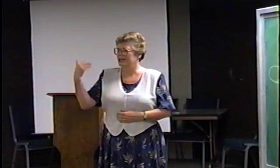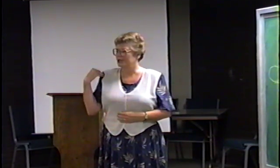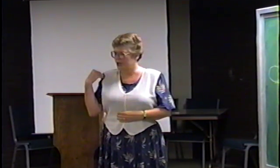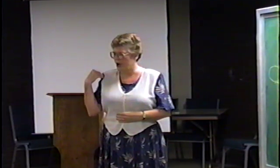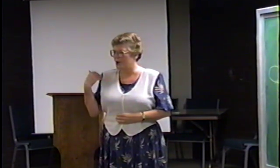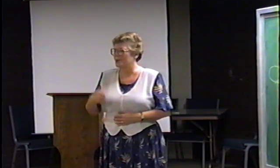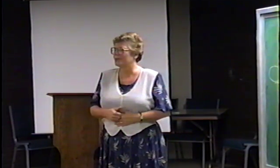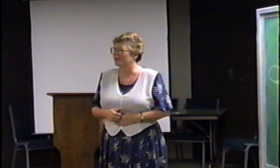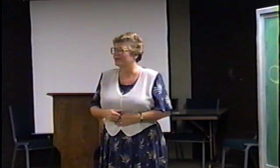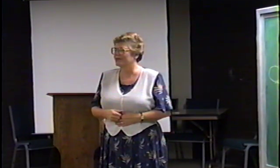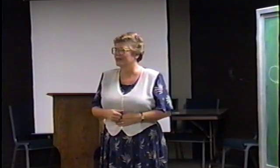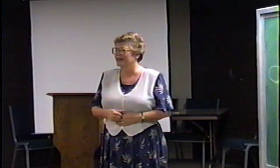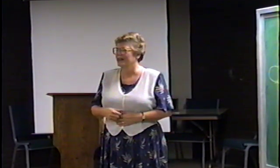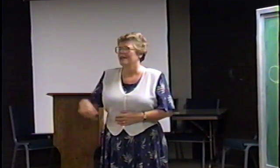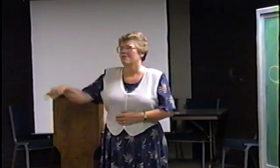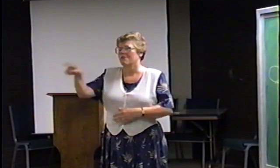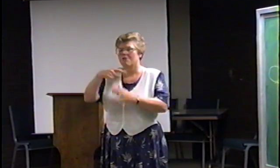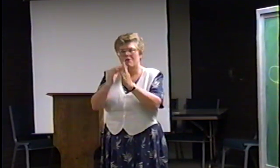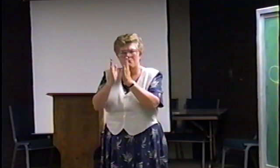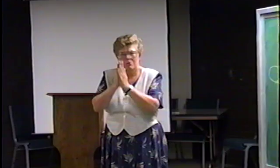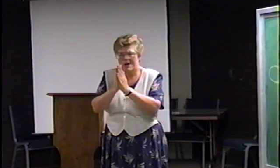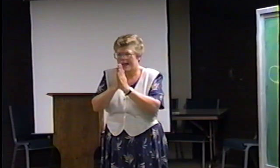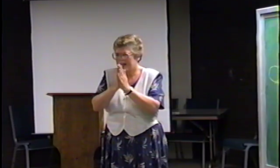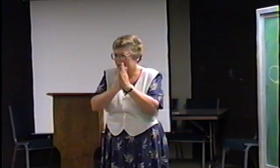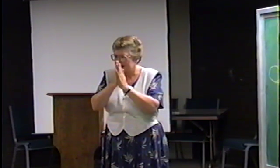3 years to go. Oh,